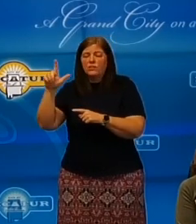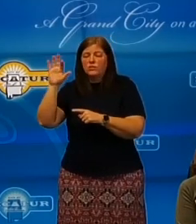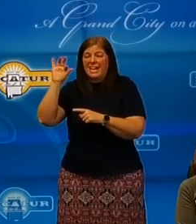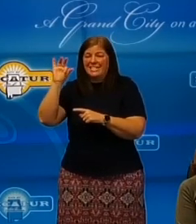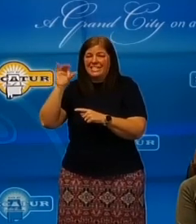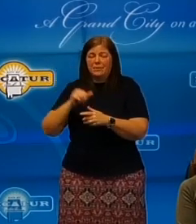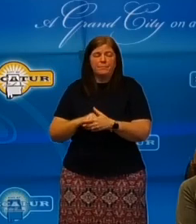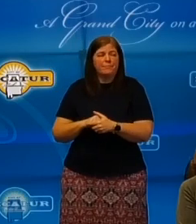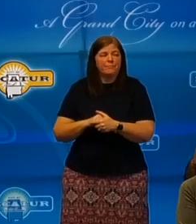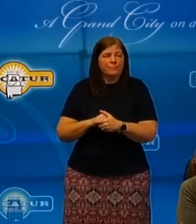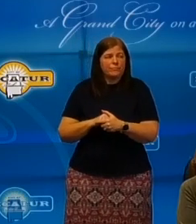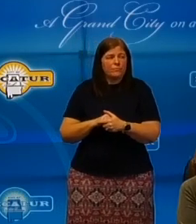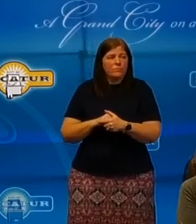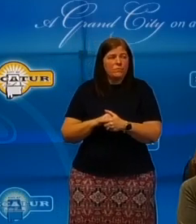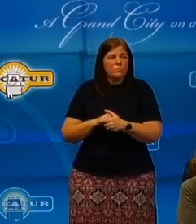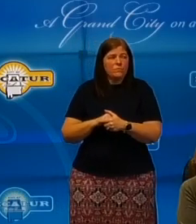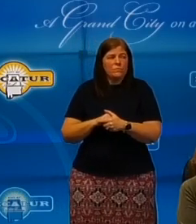ahead.